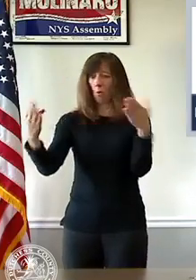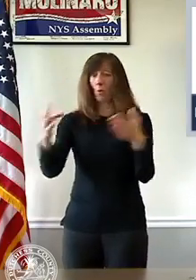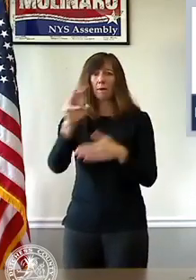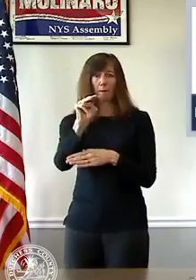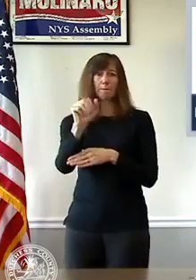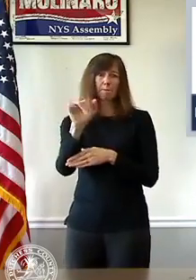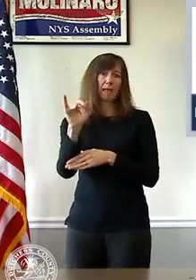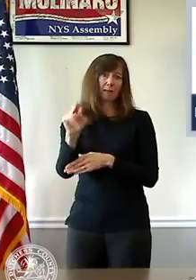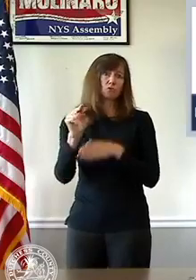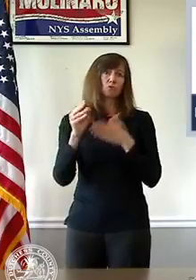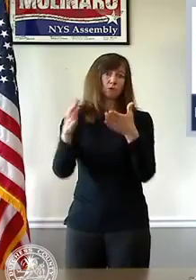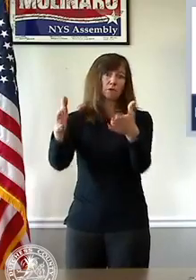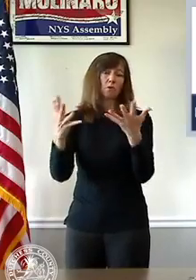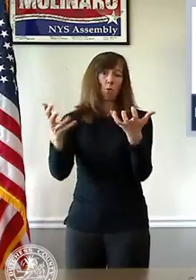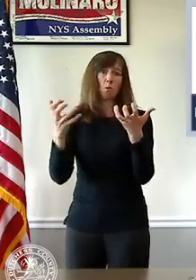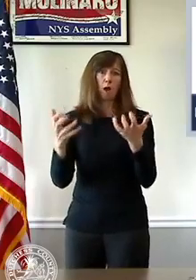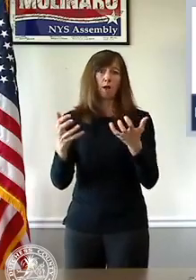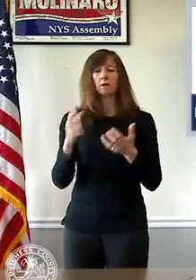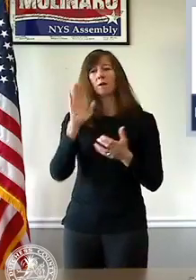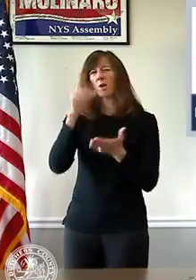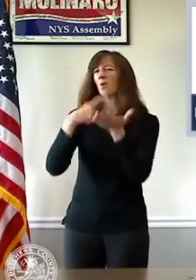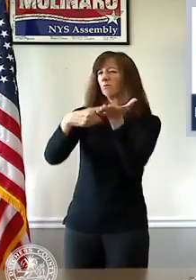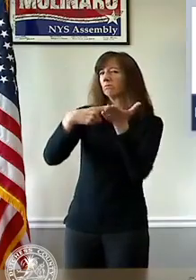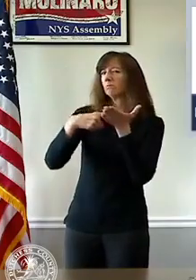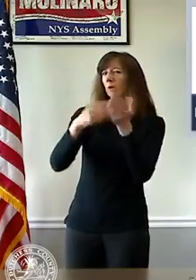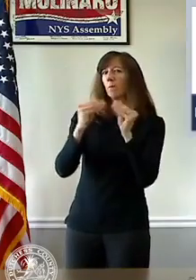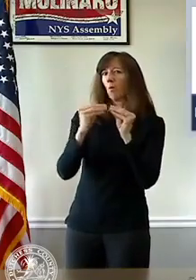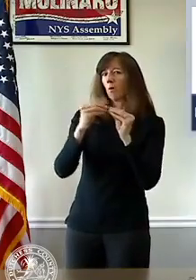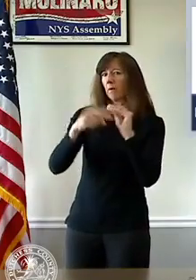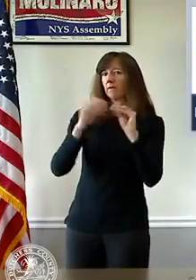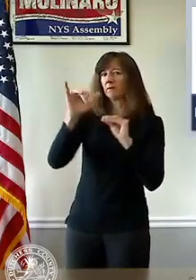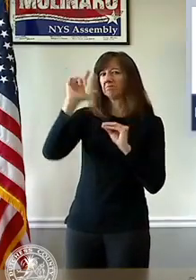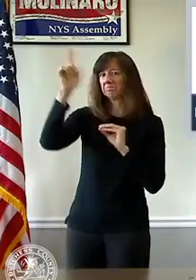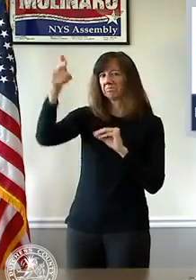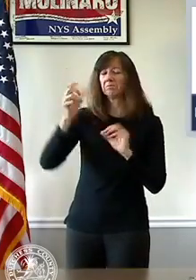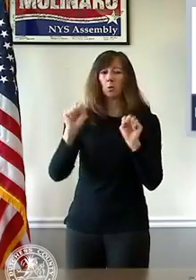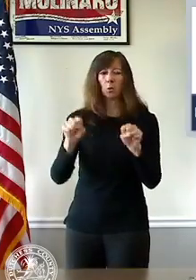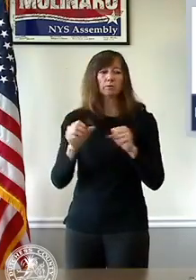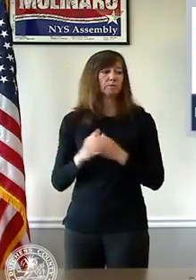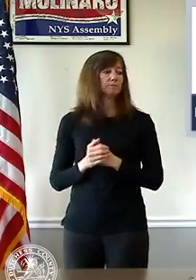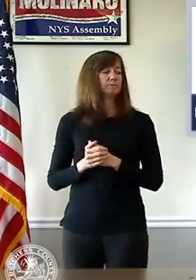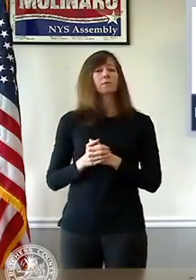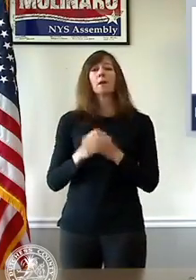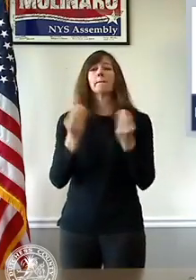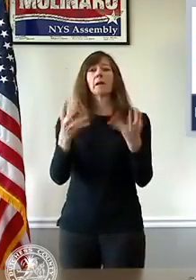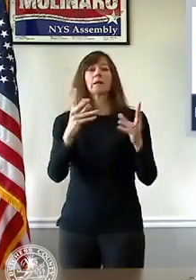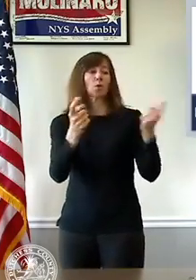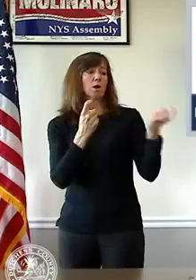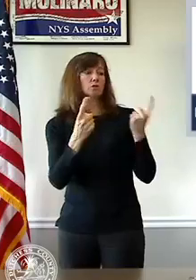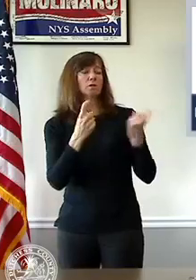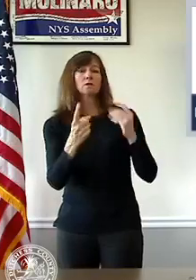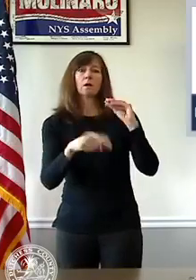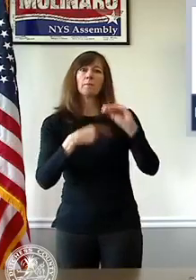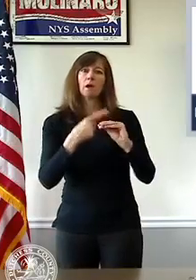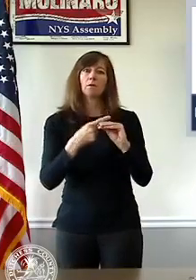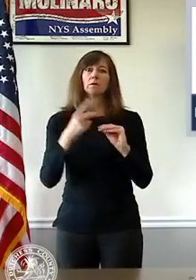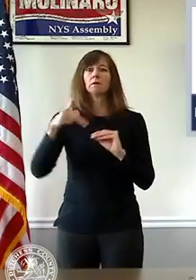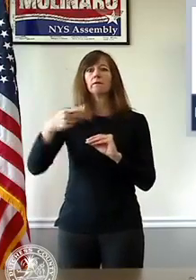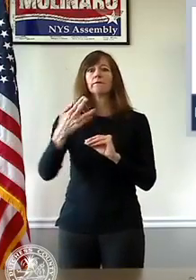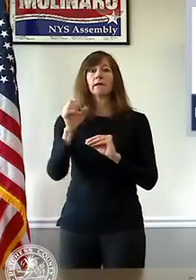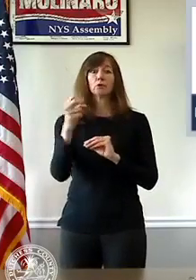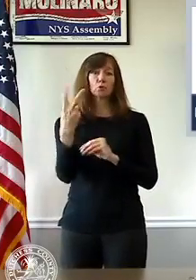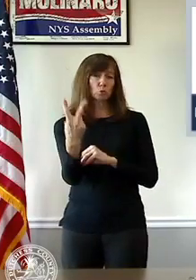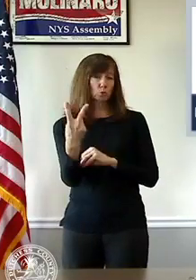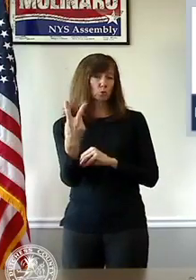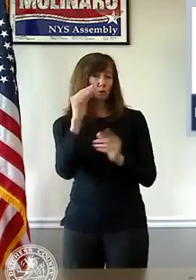we'll talk a little bit more about that. A lot of questions we've had before, and I just want to cover again within Phase 2 now, just a reminder